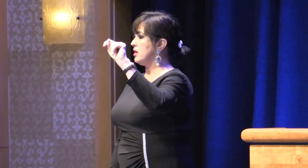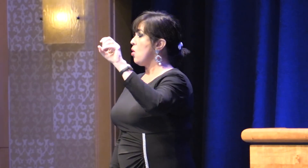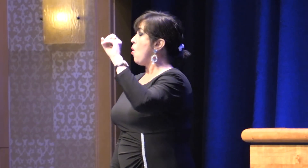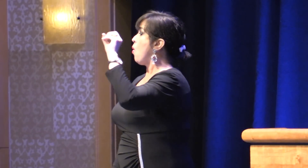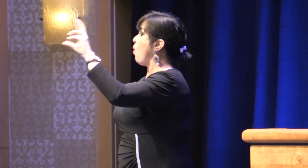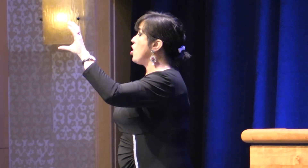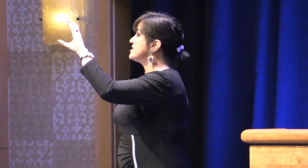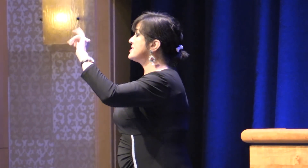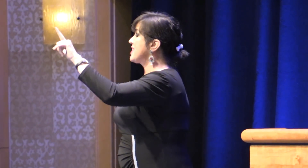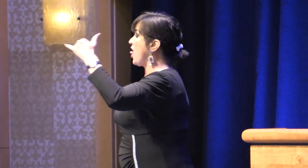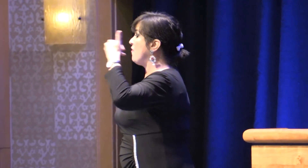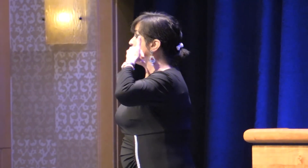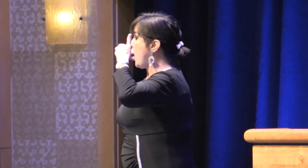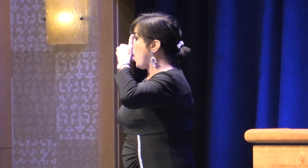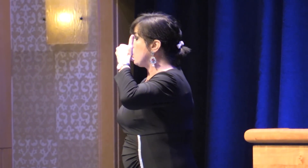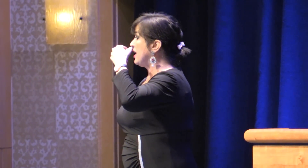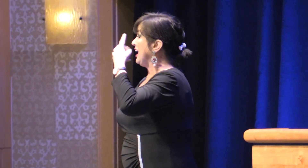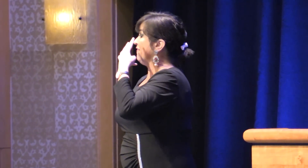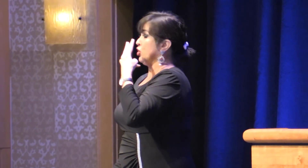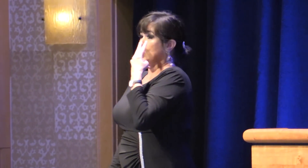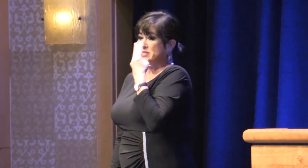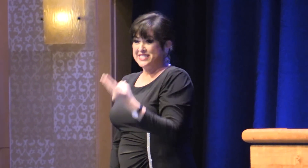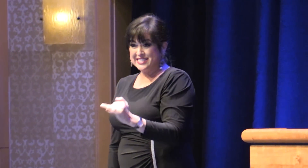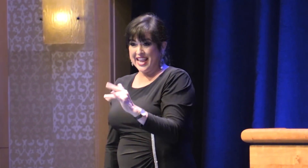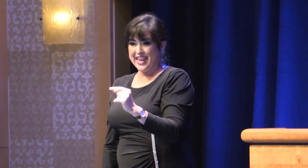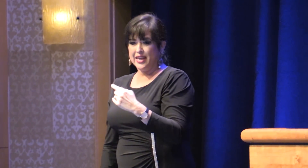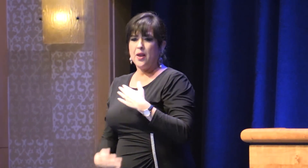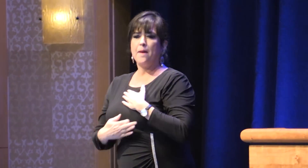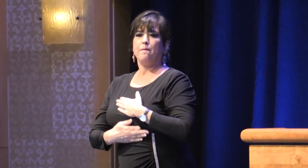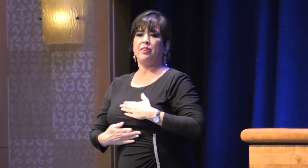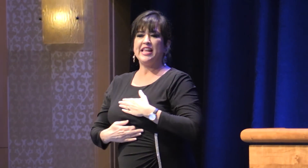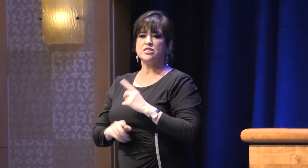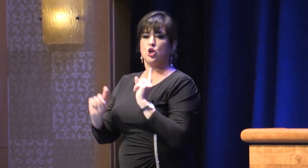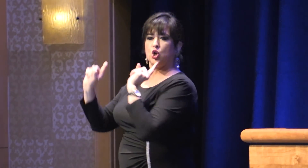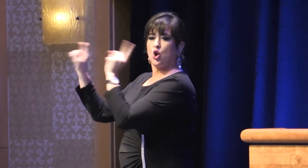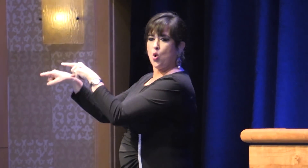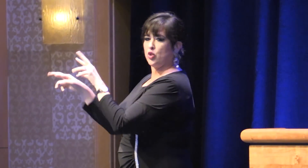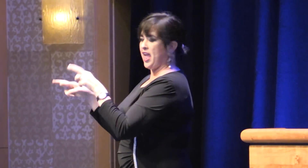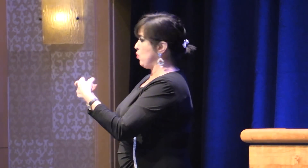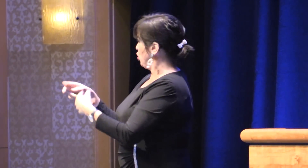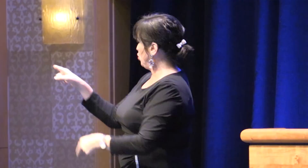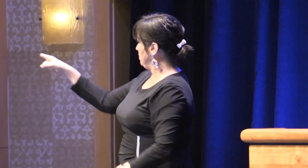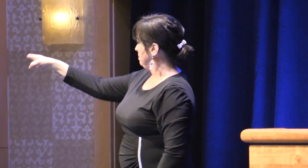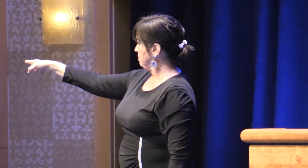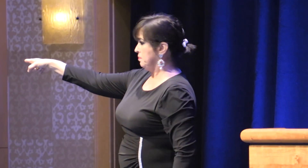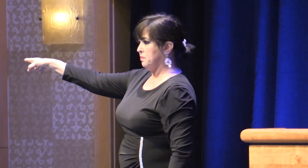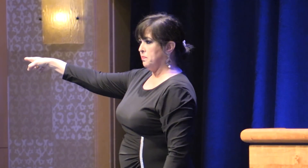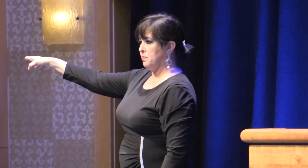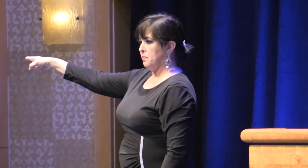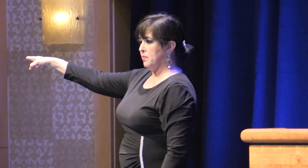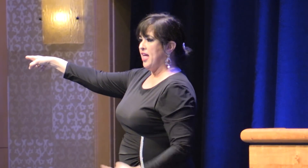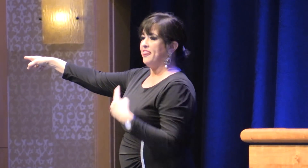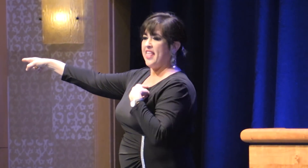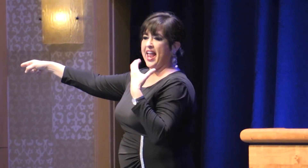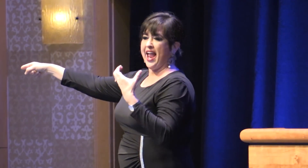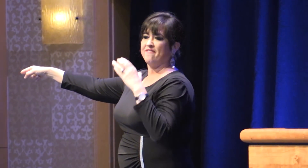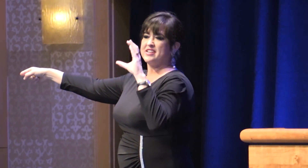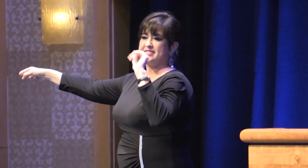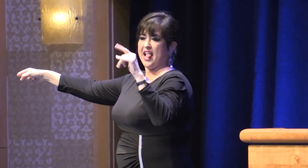has lost their wallet and their cell phone. So if you see that, please go right out these doors, and there's